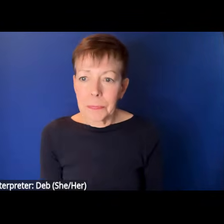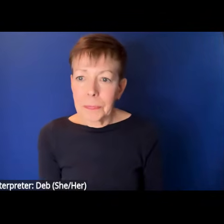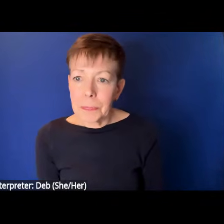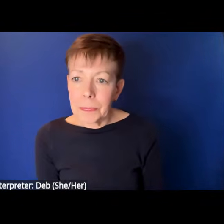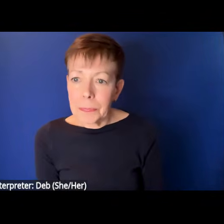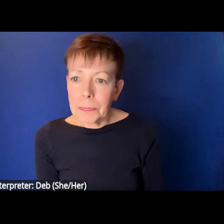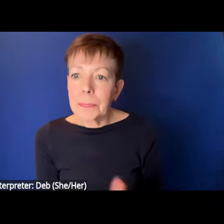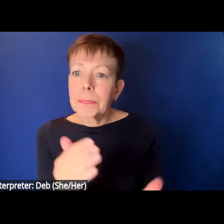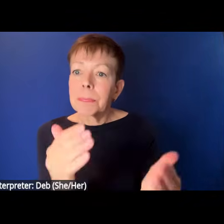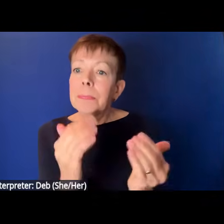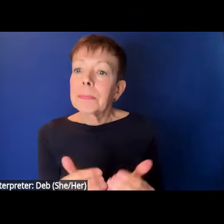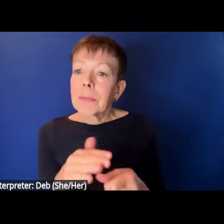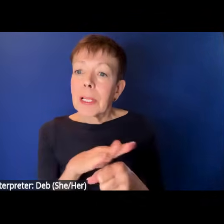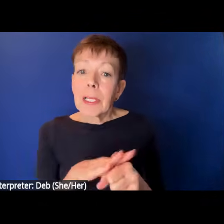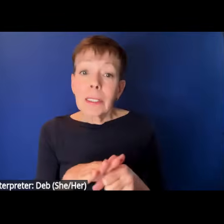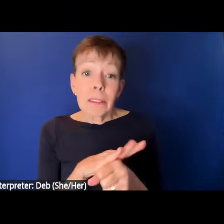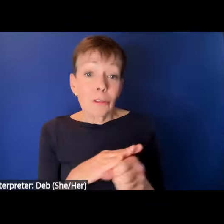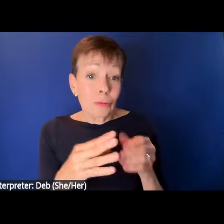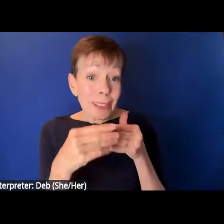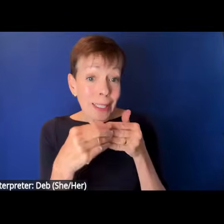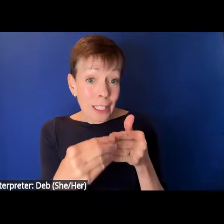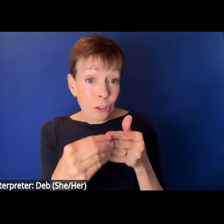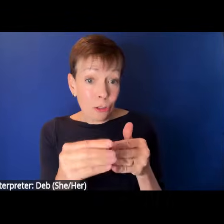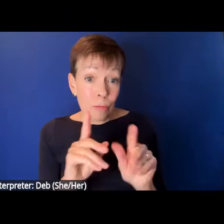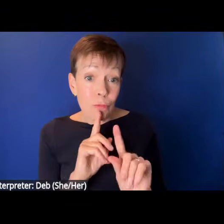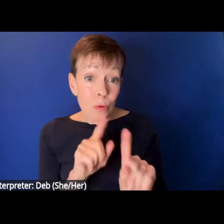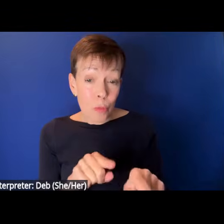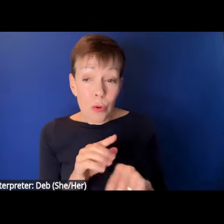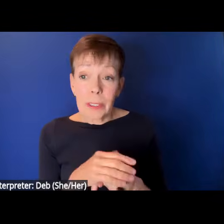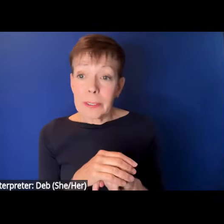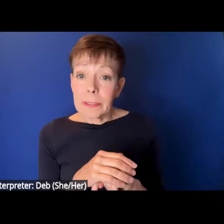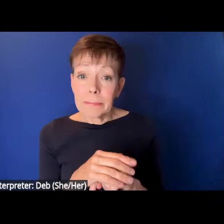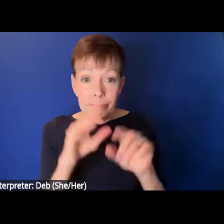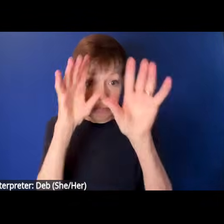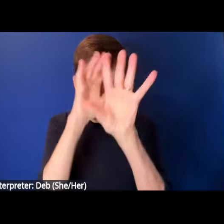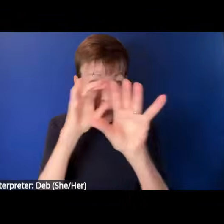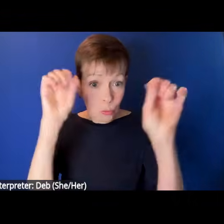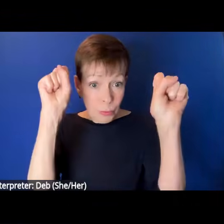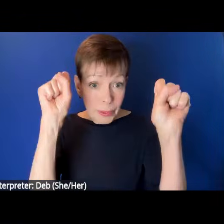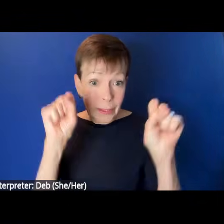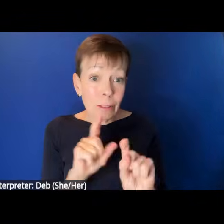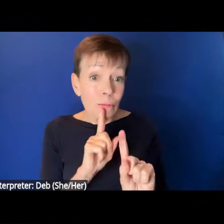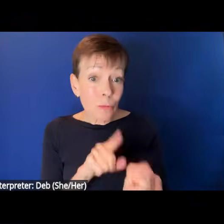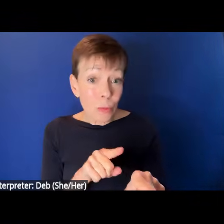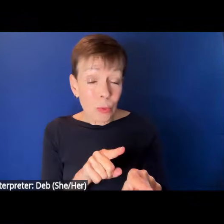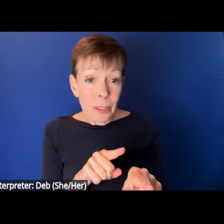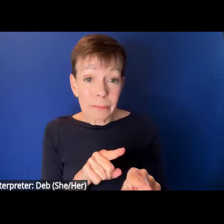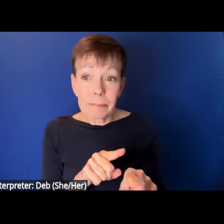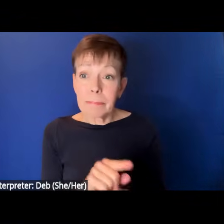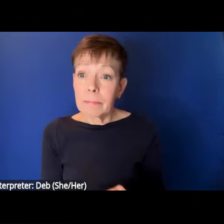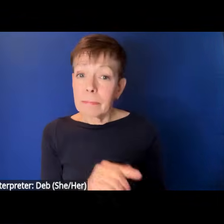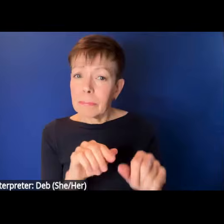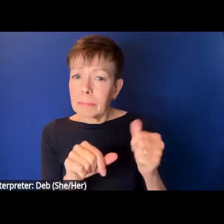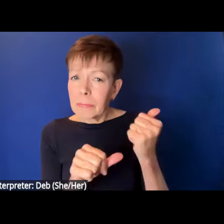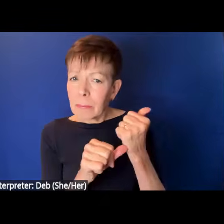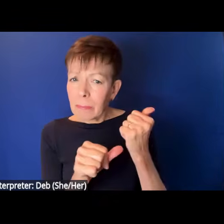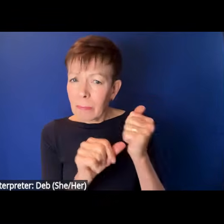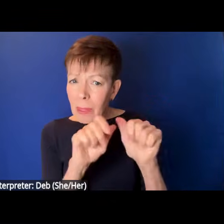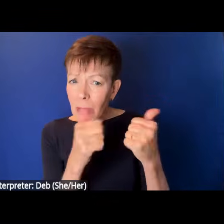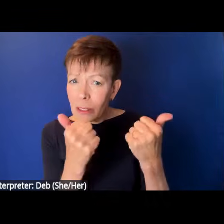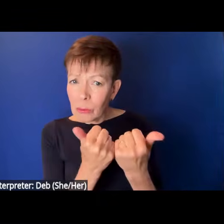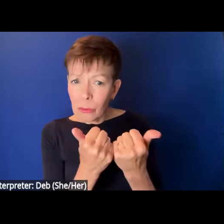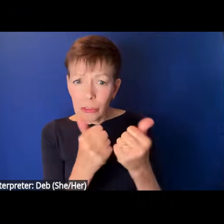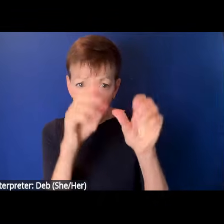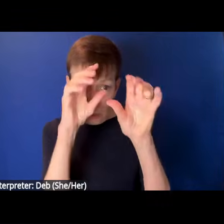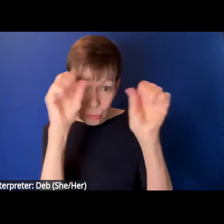to our district leadership team reports. First report is superintendent's report. Associate Superintendent Arts, I